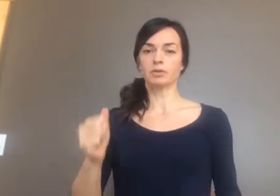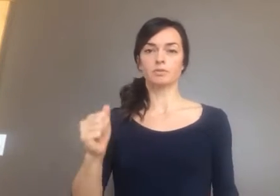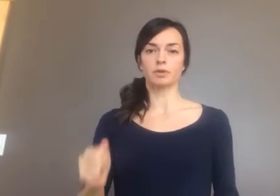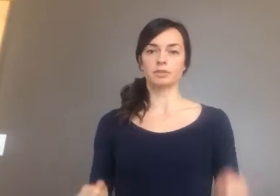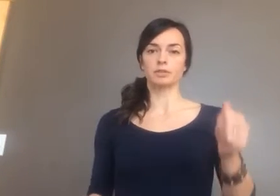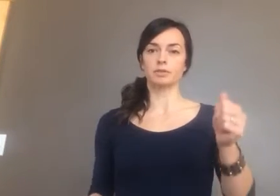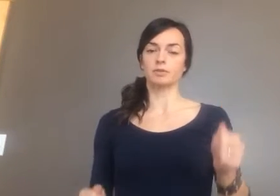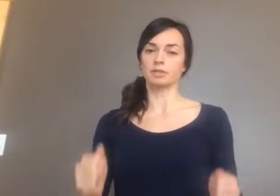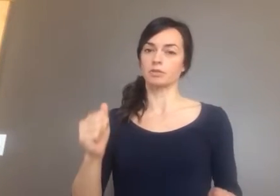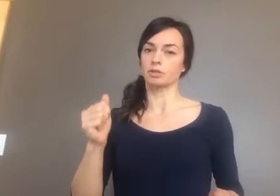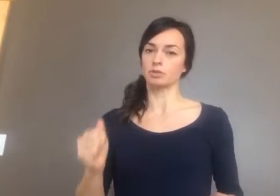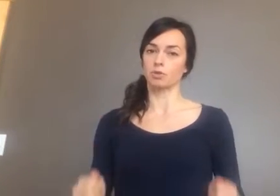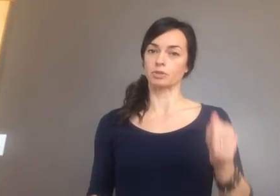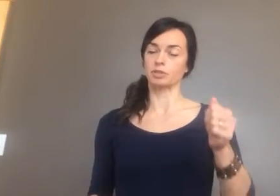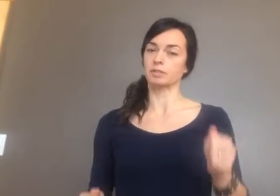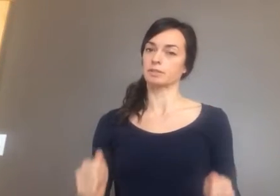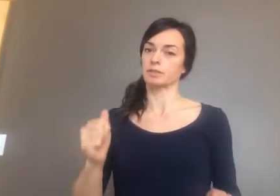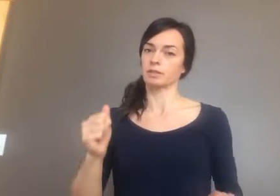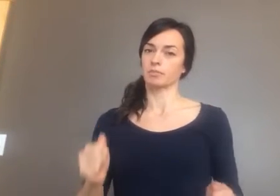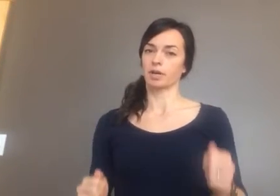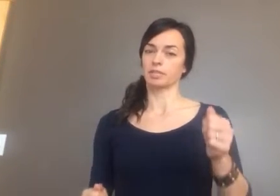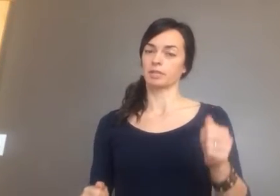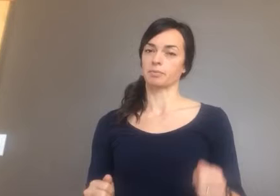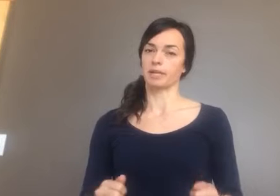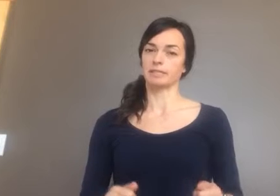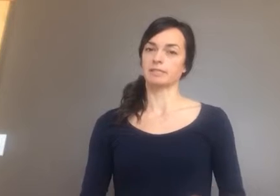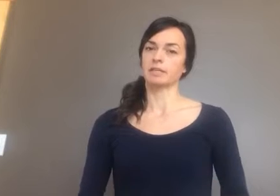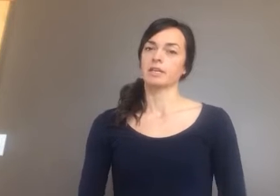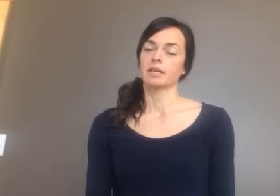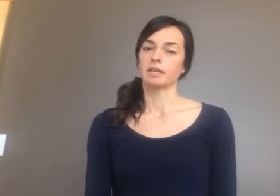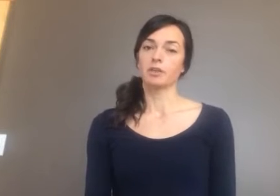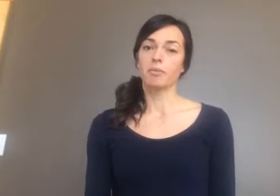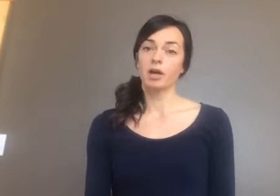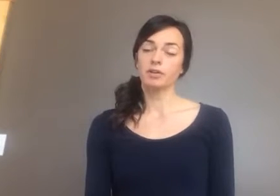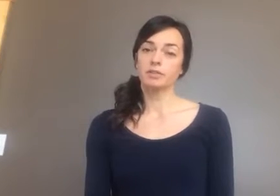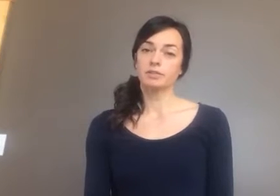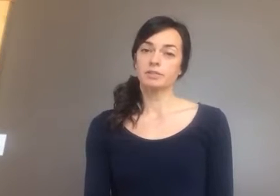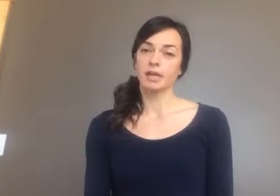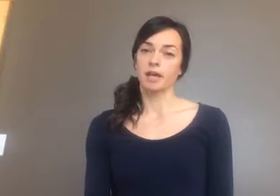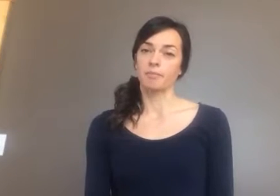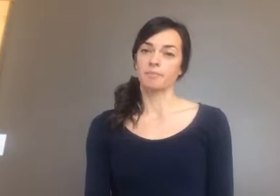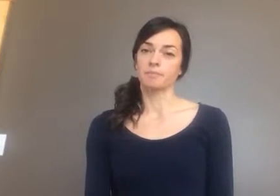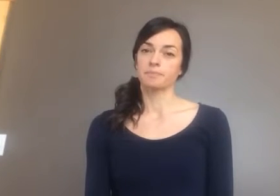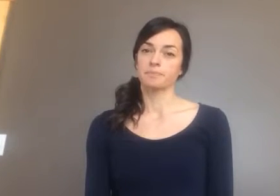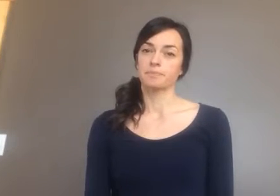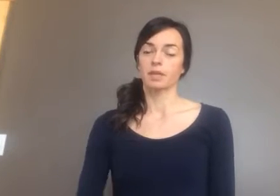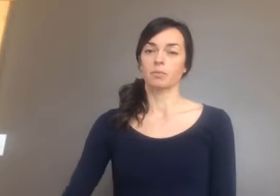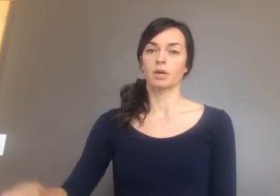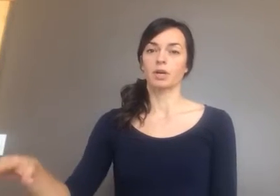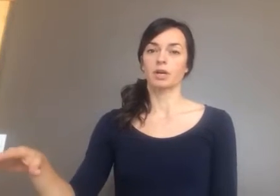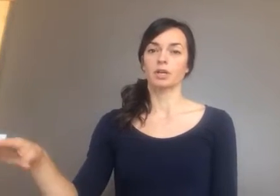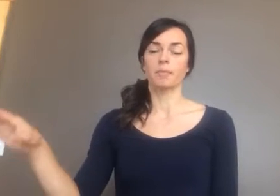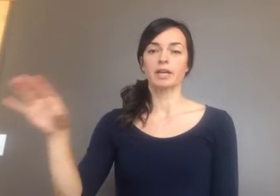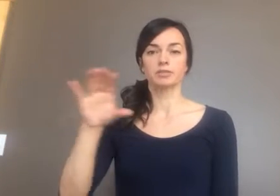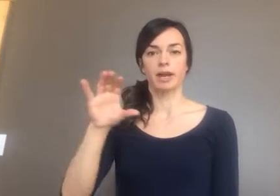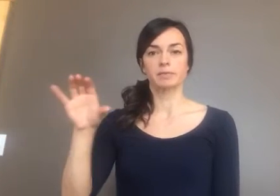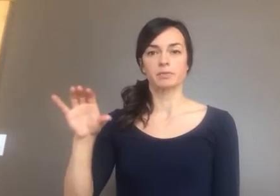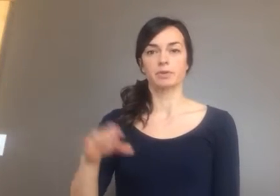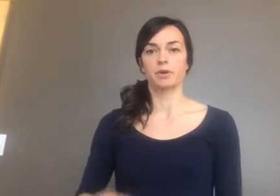we're going to do as though they're soldiers marching in place. Now the Mongols were nomadic tribes that were north